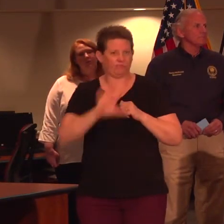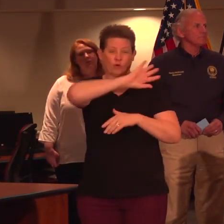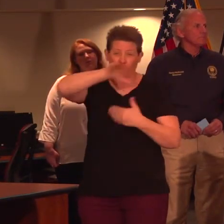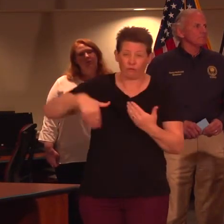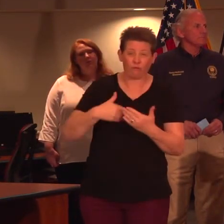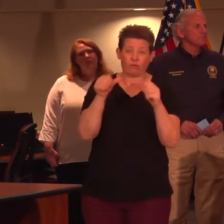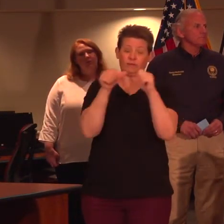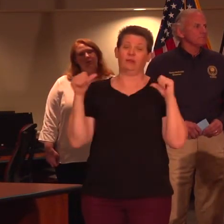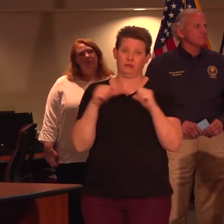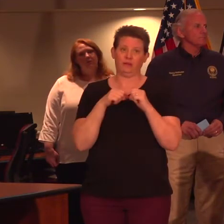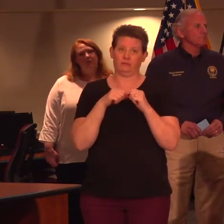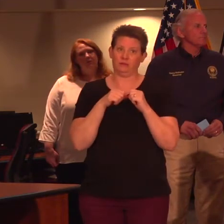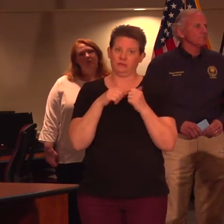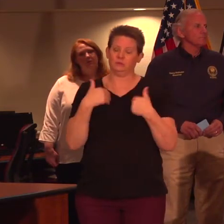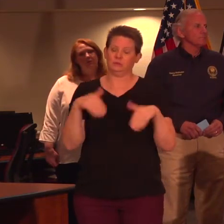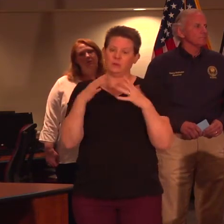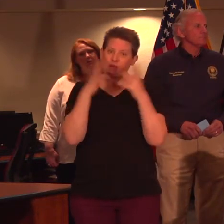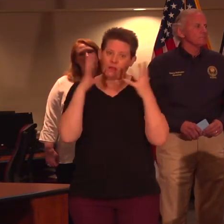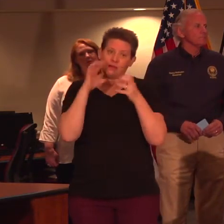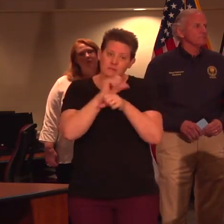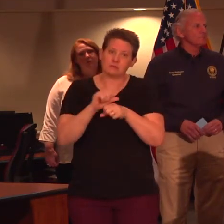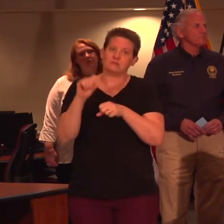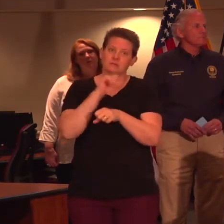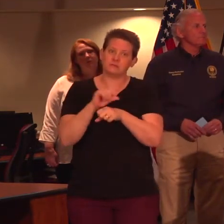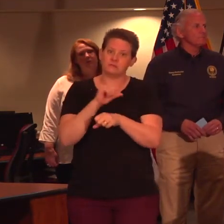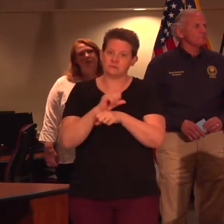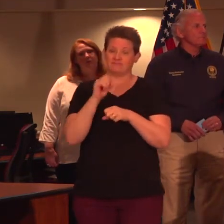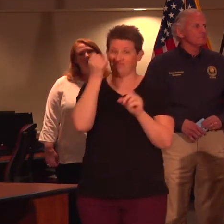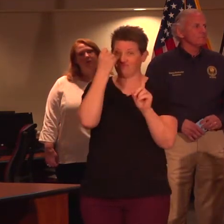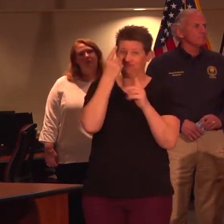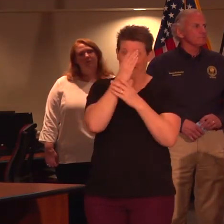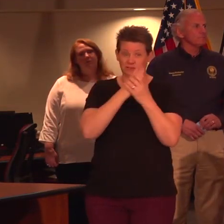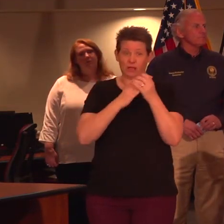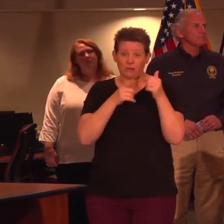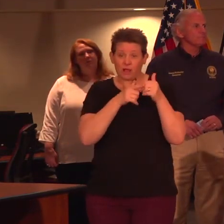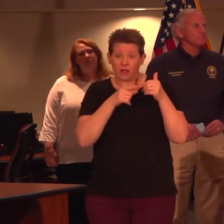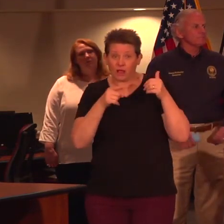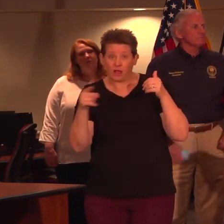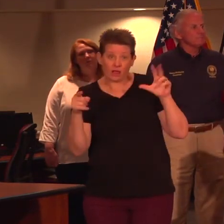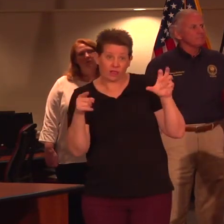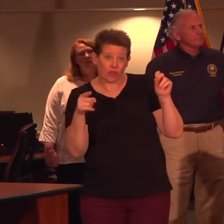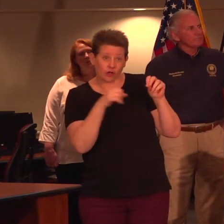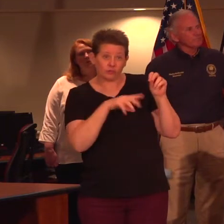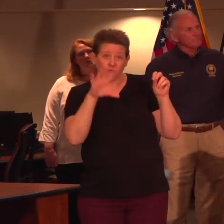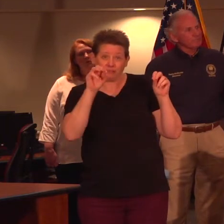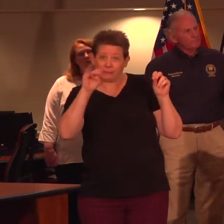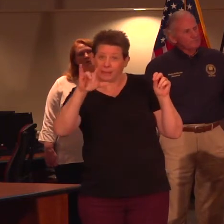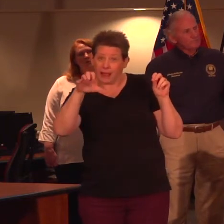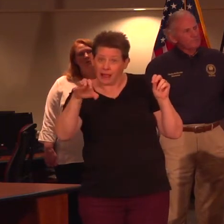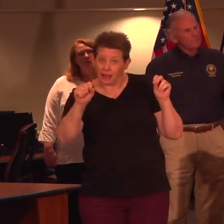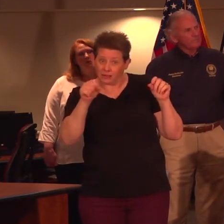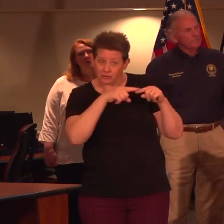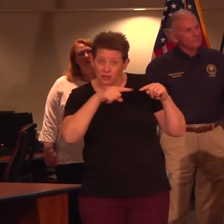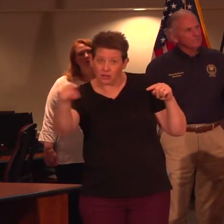disaster declarations. It's tedious work. These tracks, some of them are 30 to 50 miles long. This is a very rare situation that